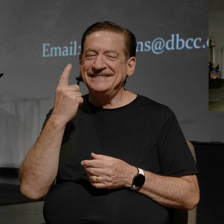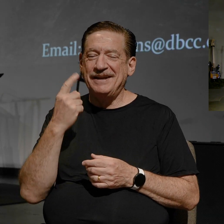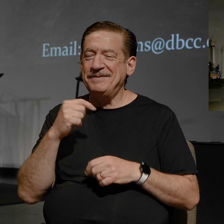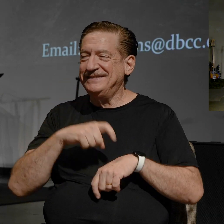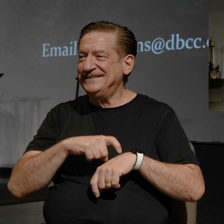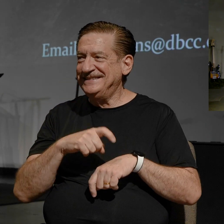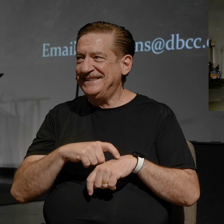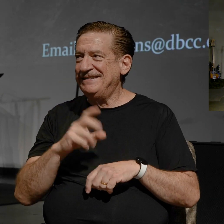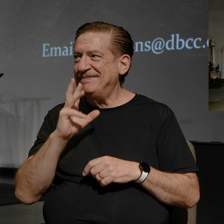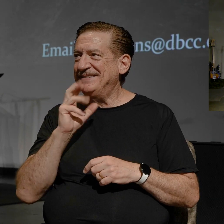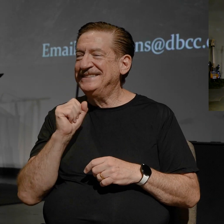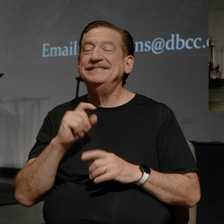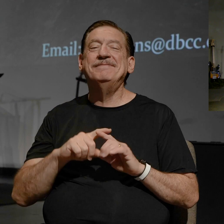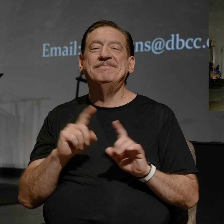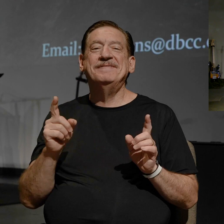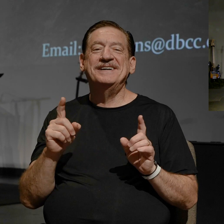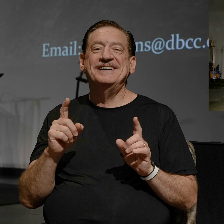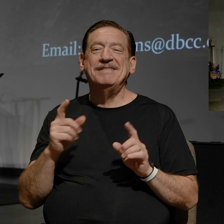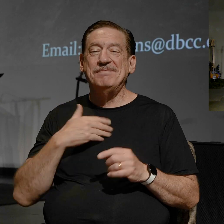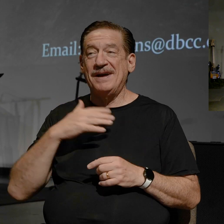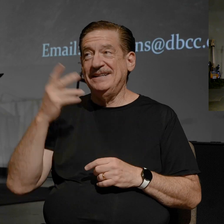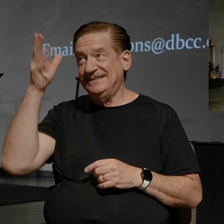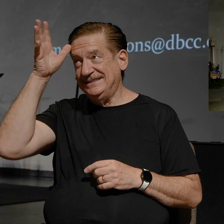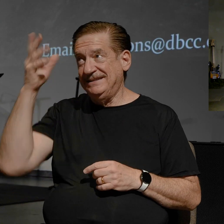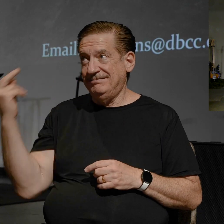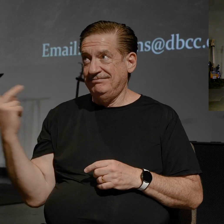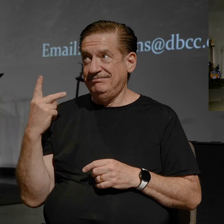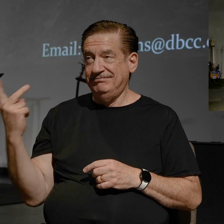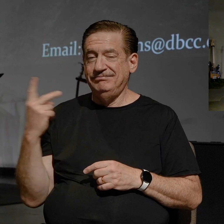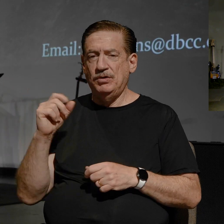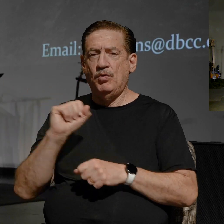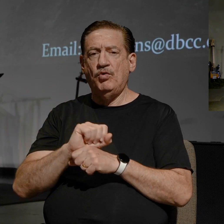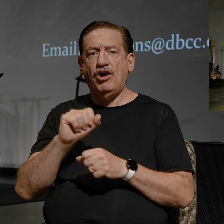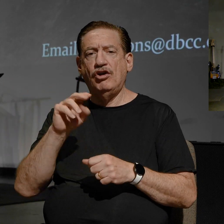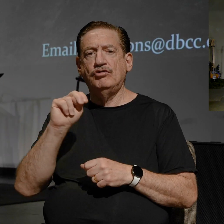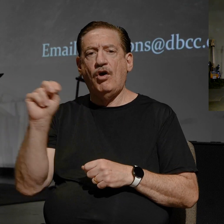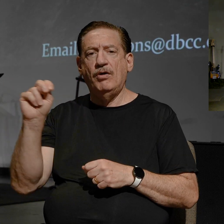like. So my dad and I both worked at Northwest Christian School